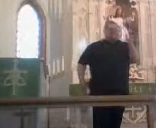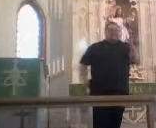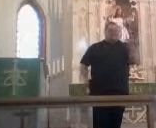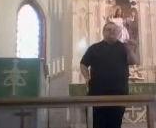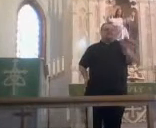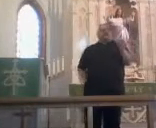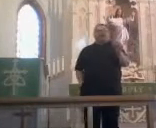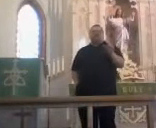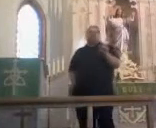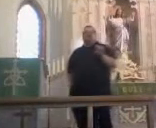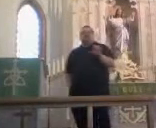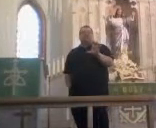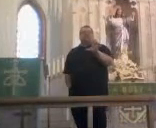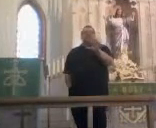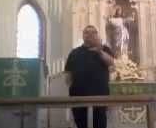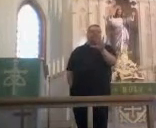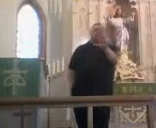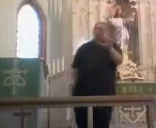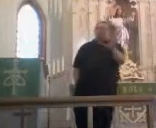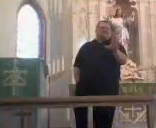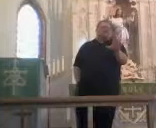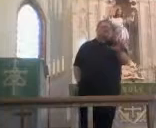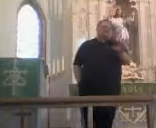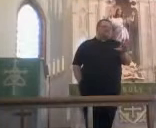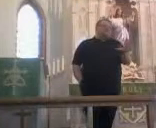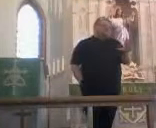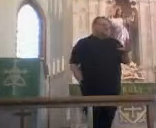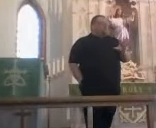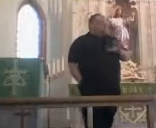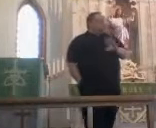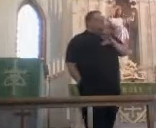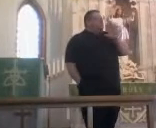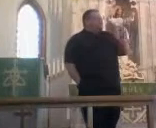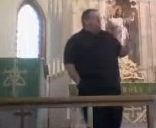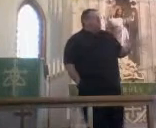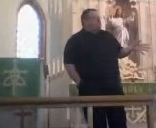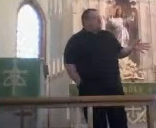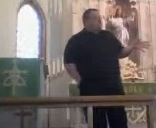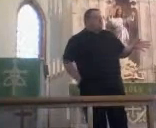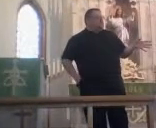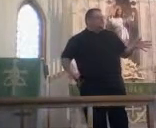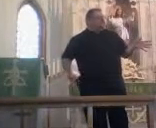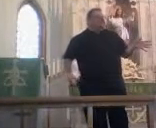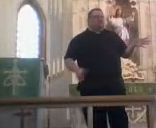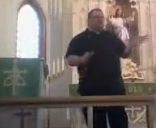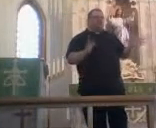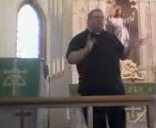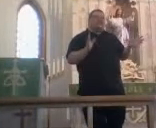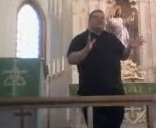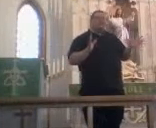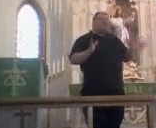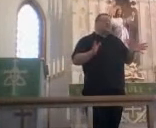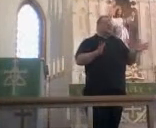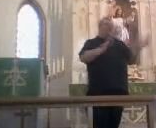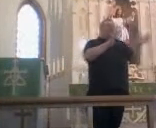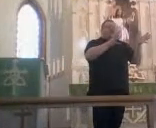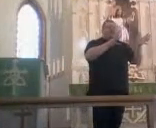the angel of the Lord, and that's very important. Whenever you read through the Old Testament, whenever you see that phrase,